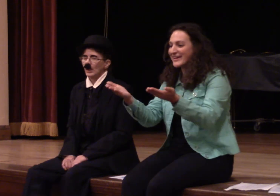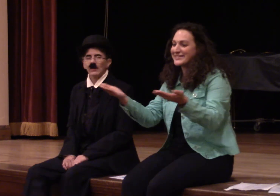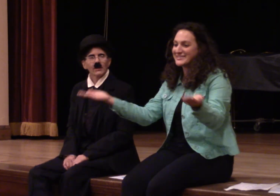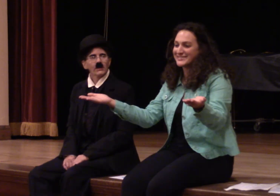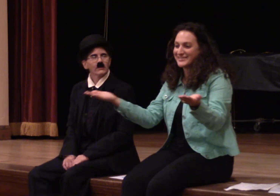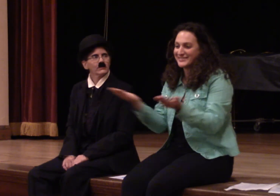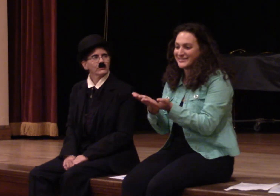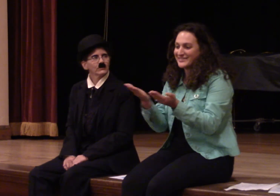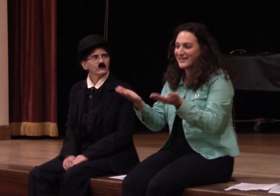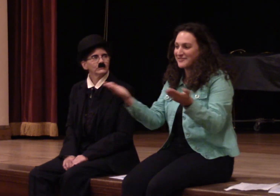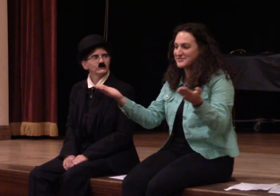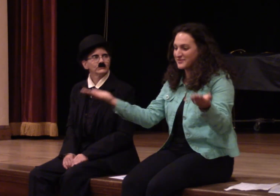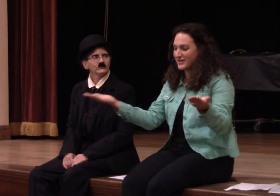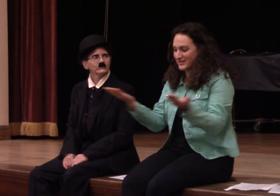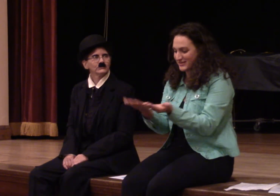Things. I would do things, so.